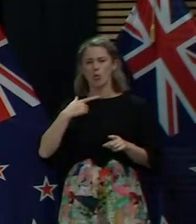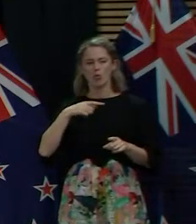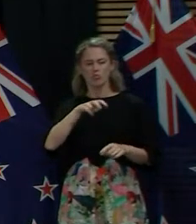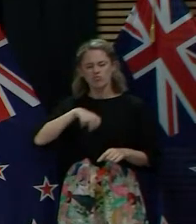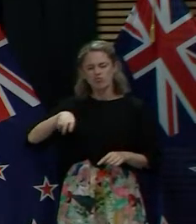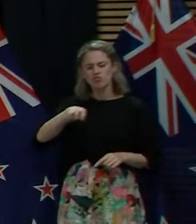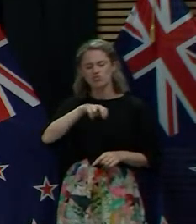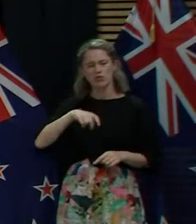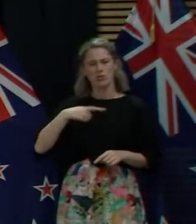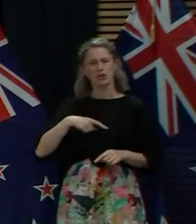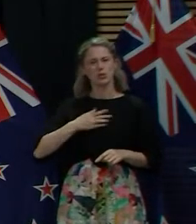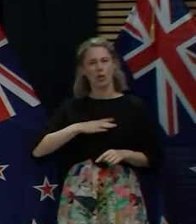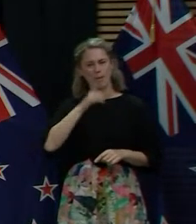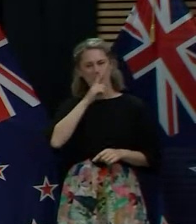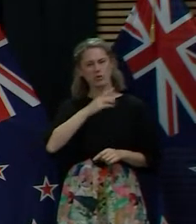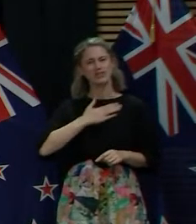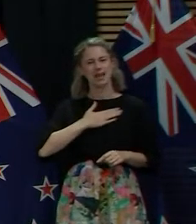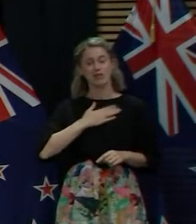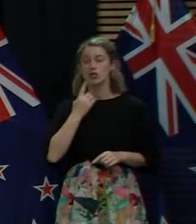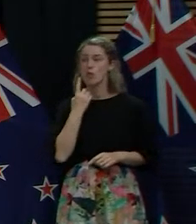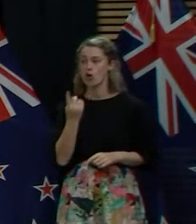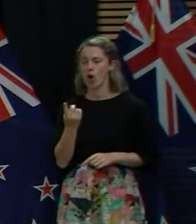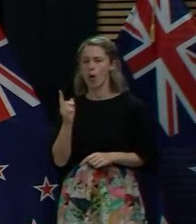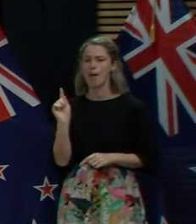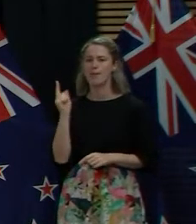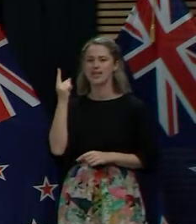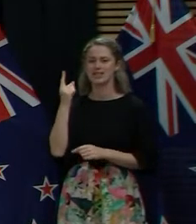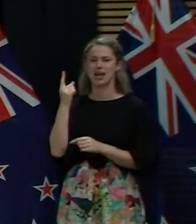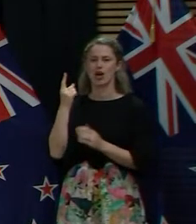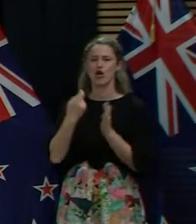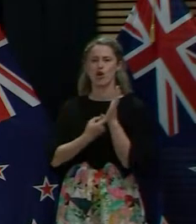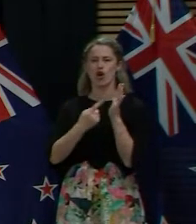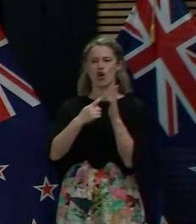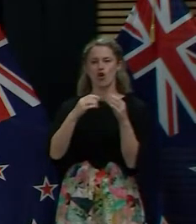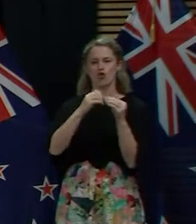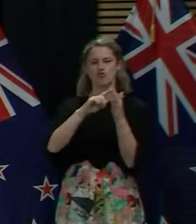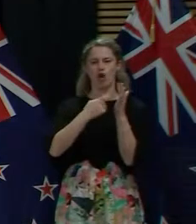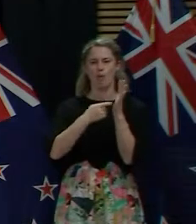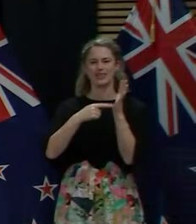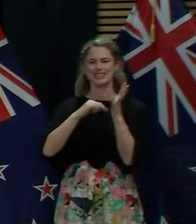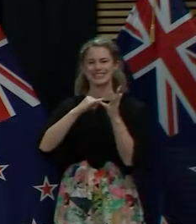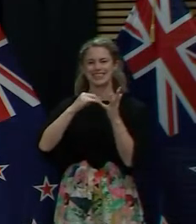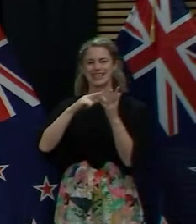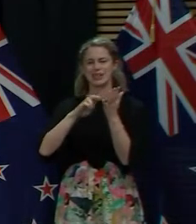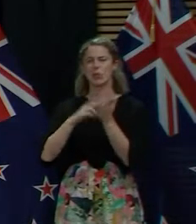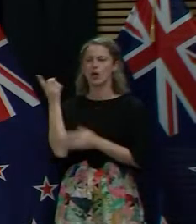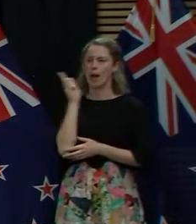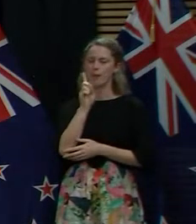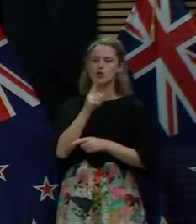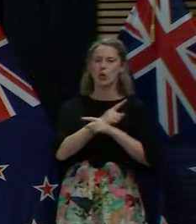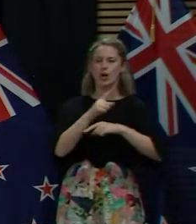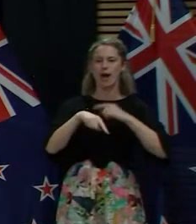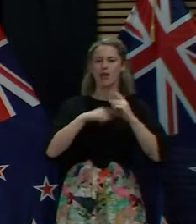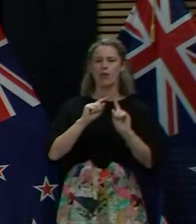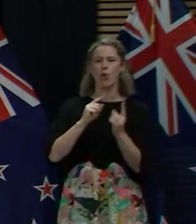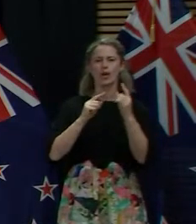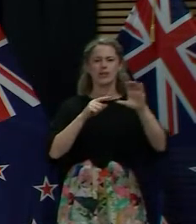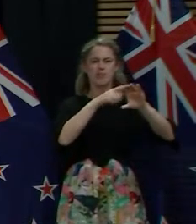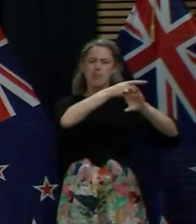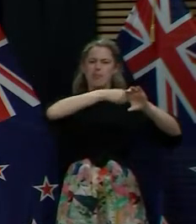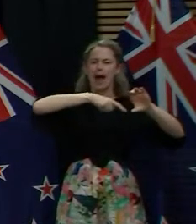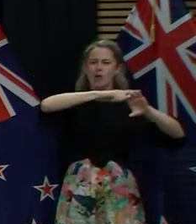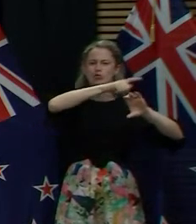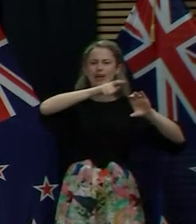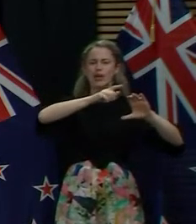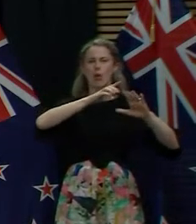safe. Tomorrow I'm going to ask Minister Robertson to give an update on the way that we're using the boundary, the way we're running our exceptions regime, to give